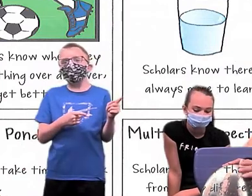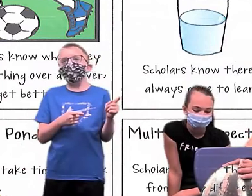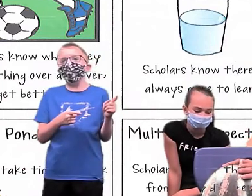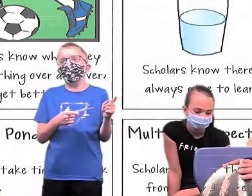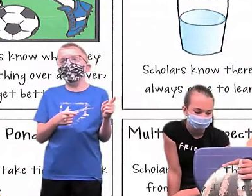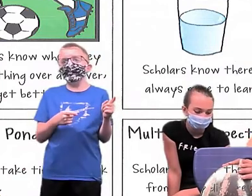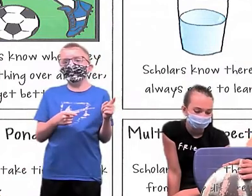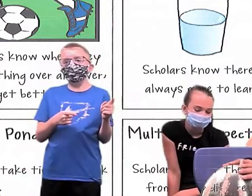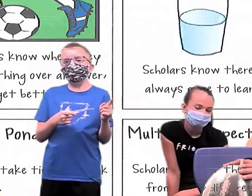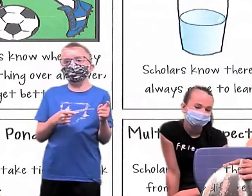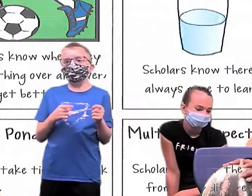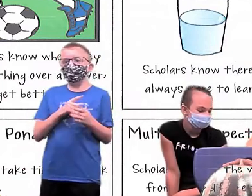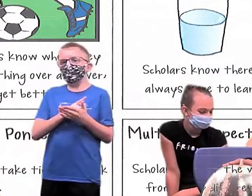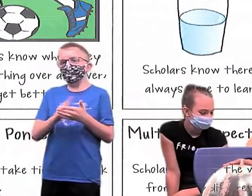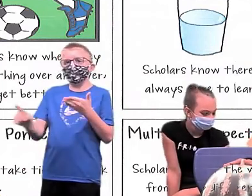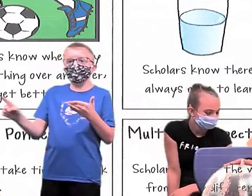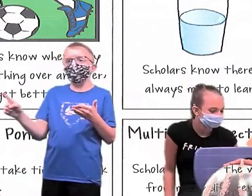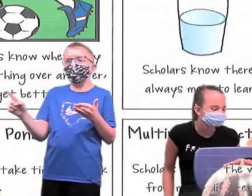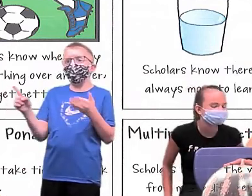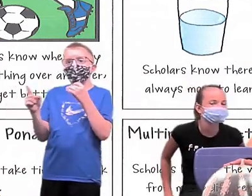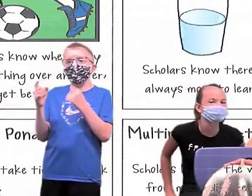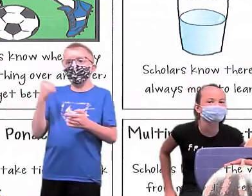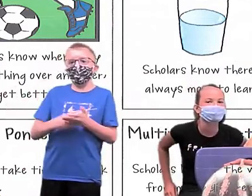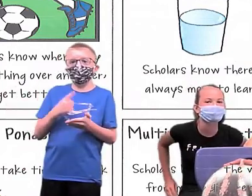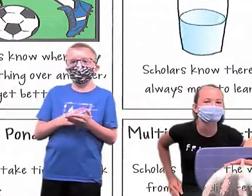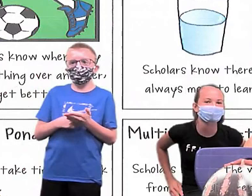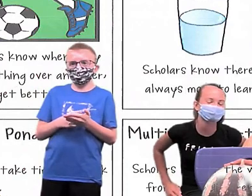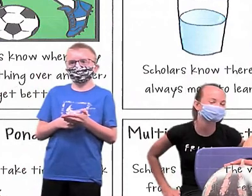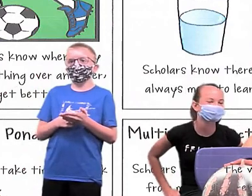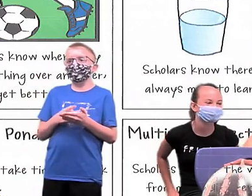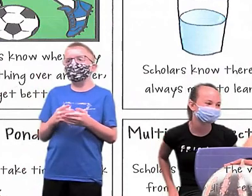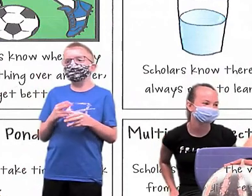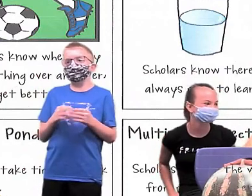This week, I want to talk about when I call you a scholar.